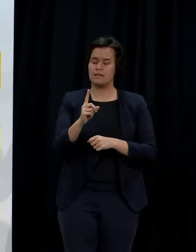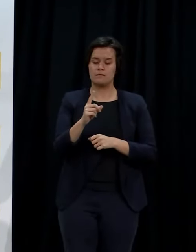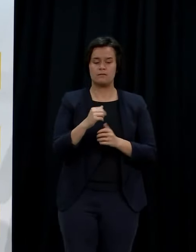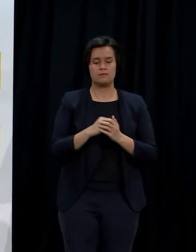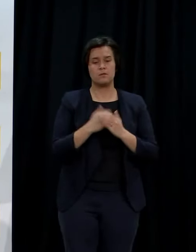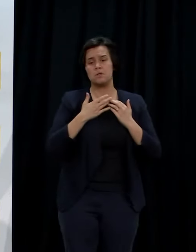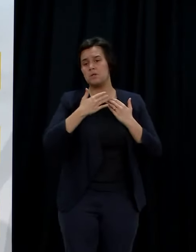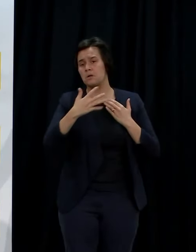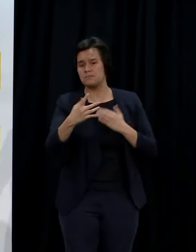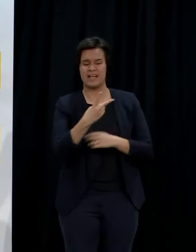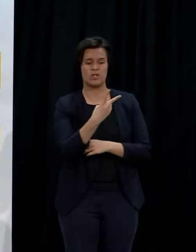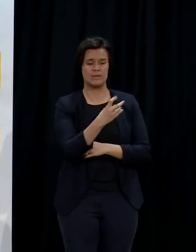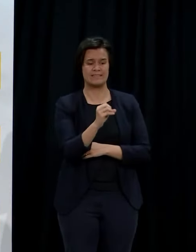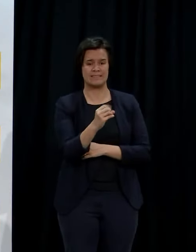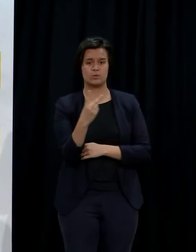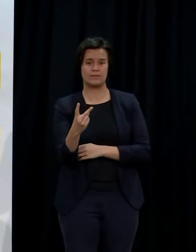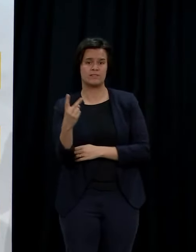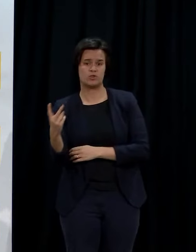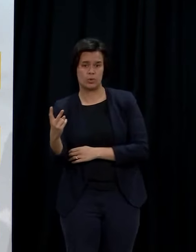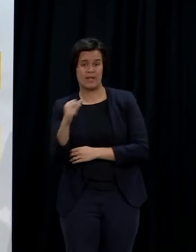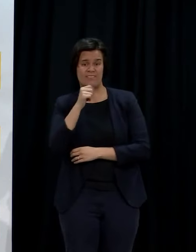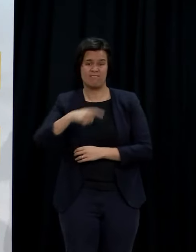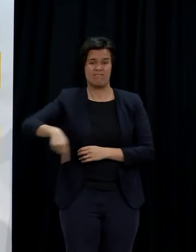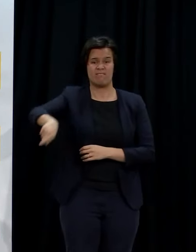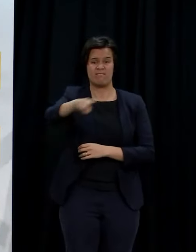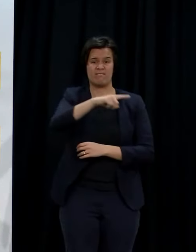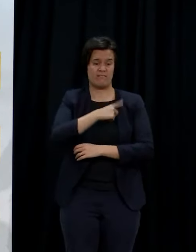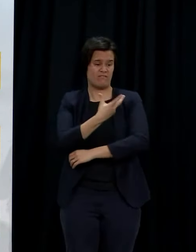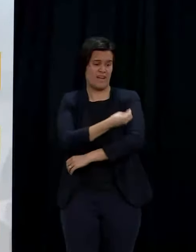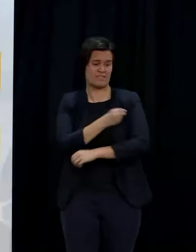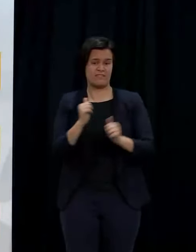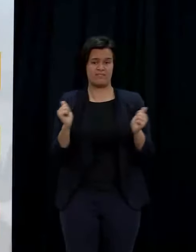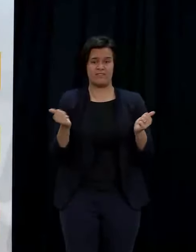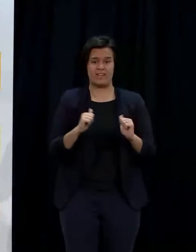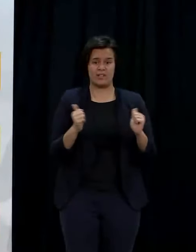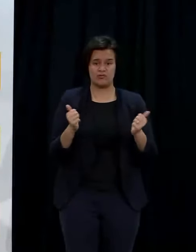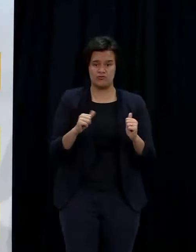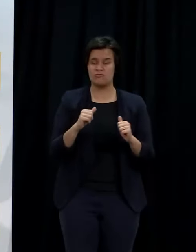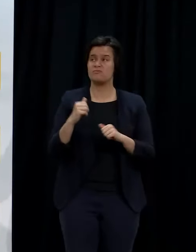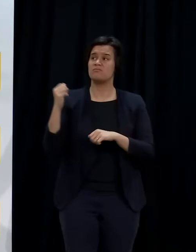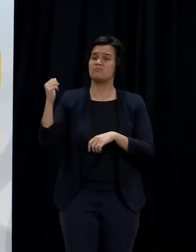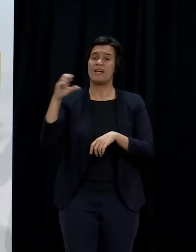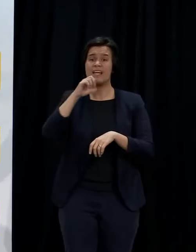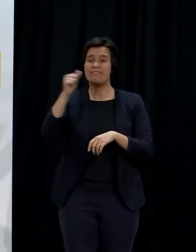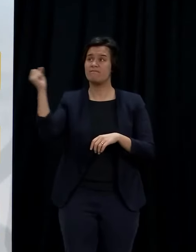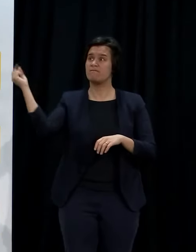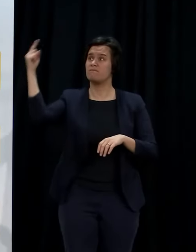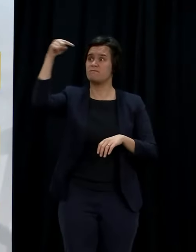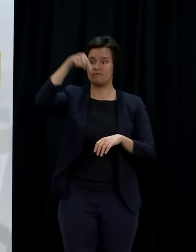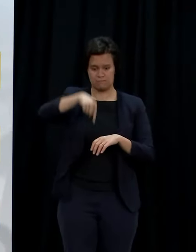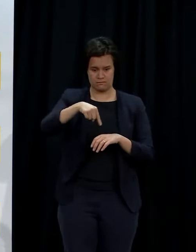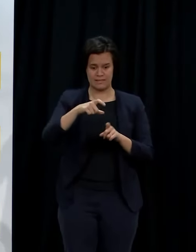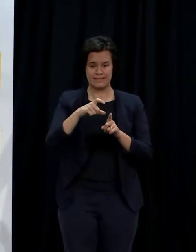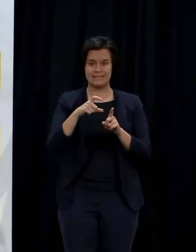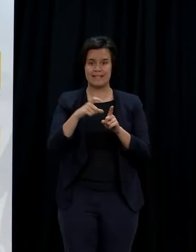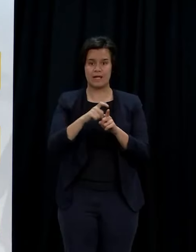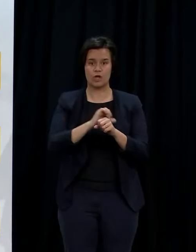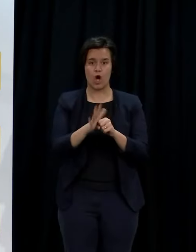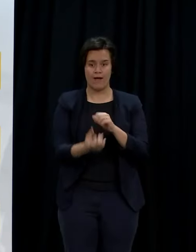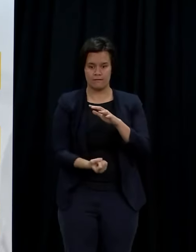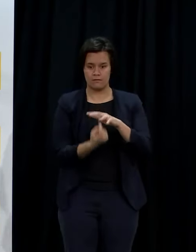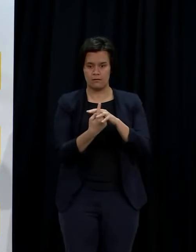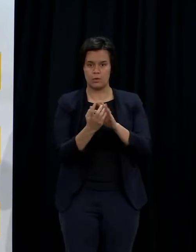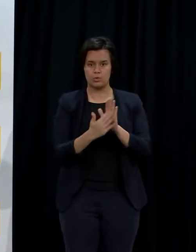when we've reopened and are highly vaccinated, could be controlled with just testing and tracing. Yeah. You know, how concerning is that? Yeah. So